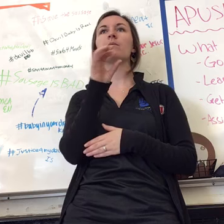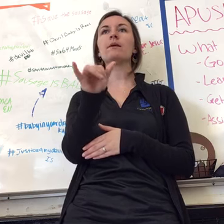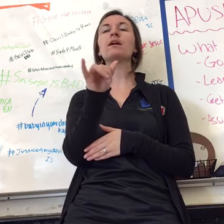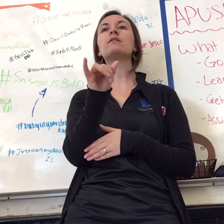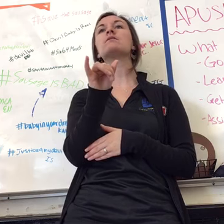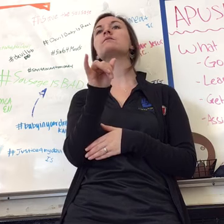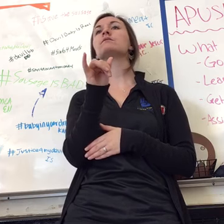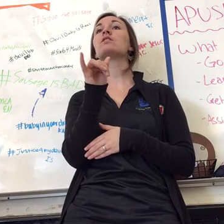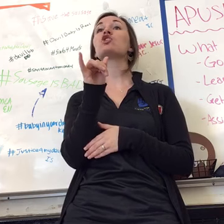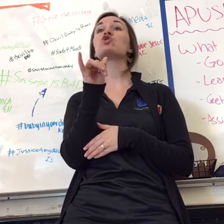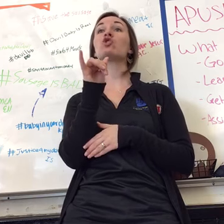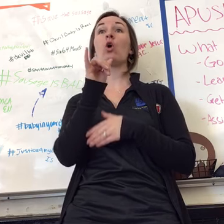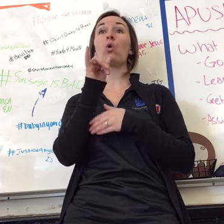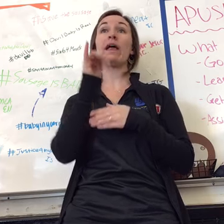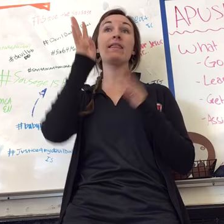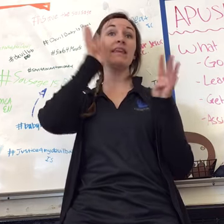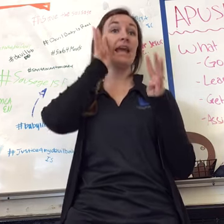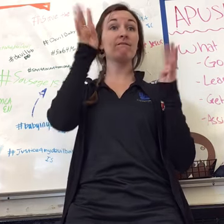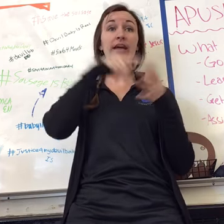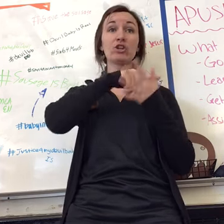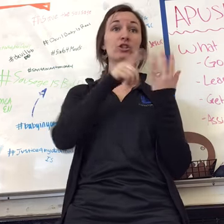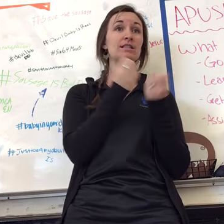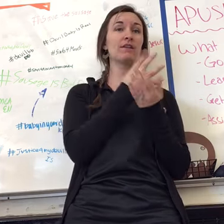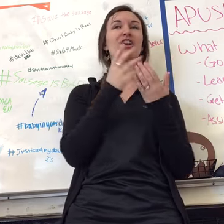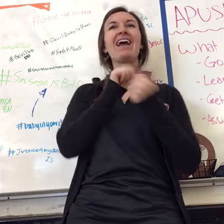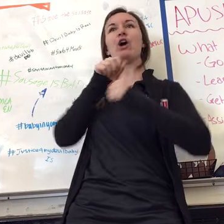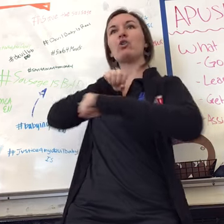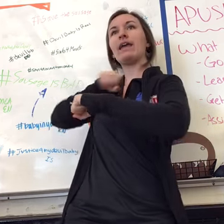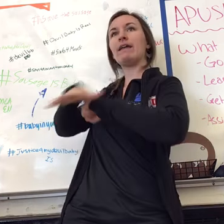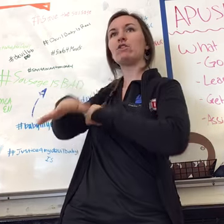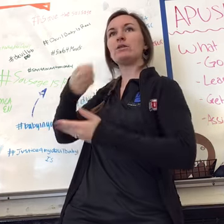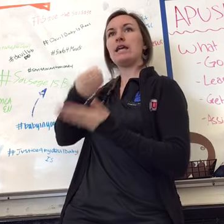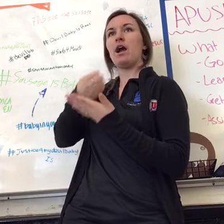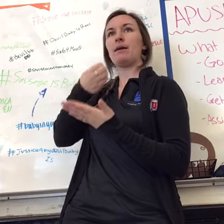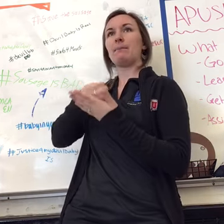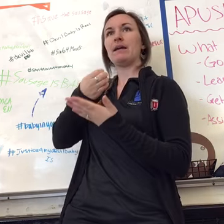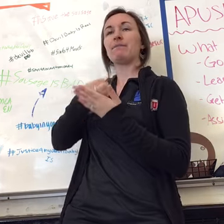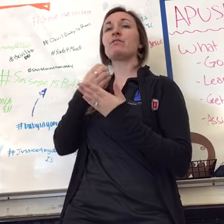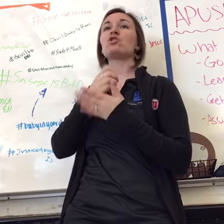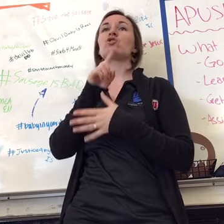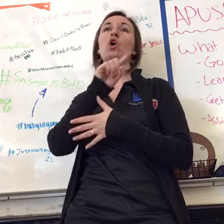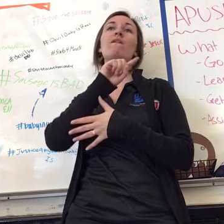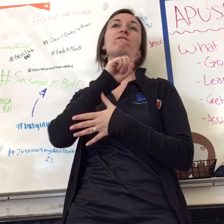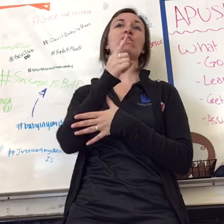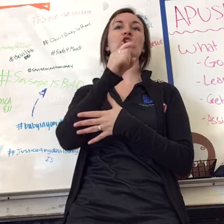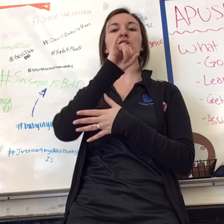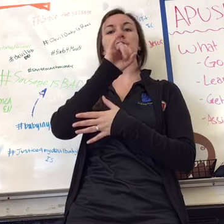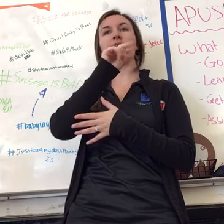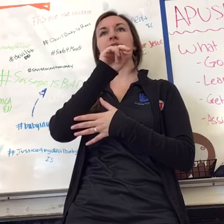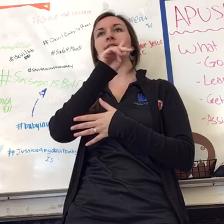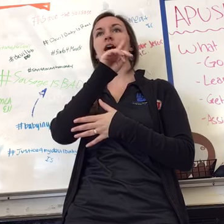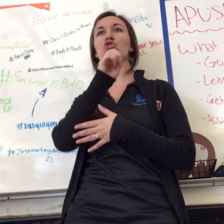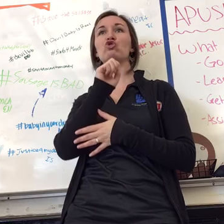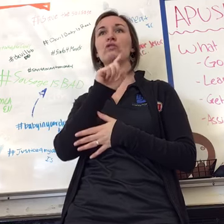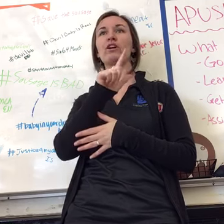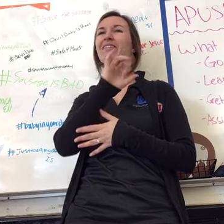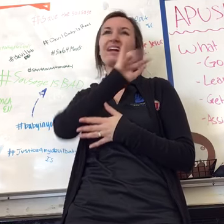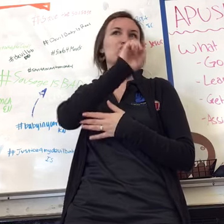the economy? That's really the most important thing. First industrial is just the inventions. The market revolution is how